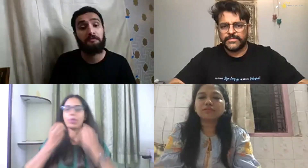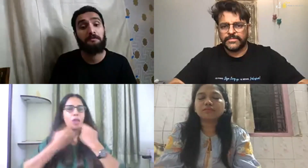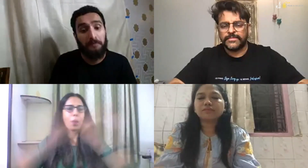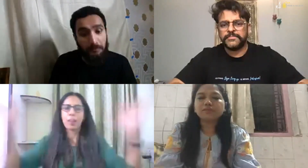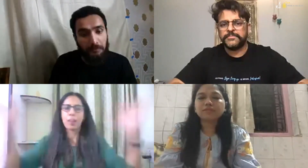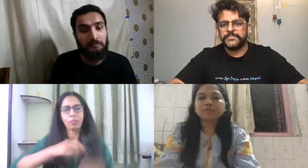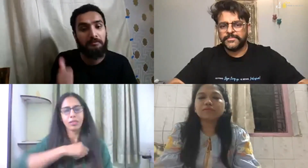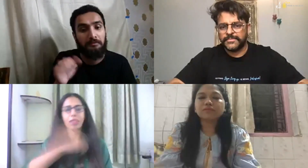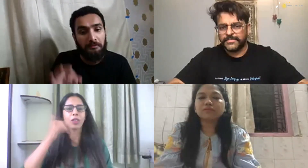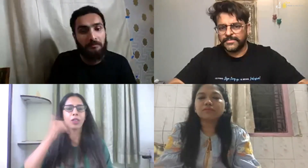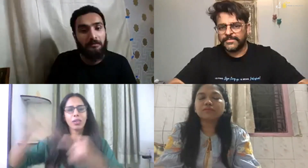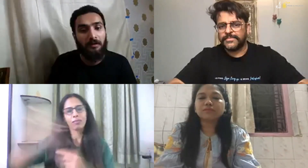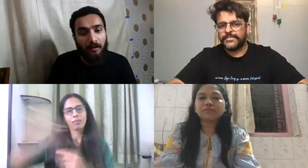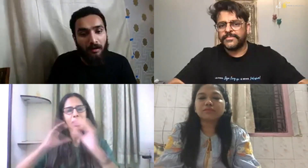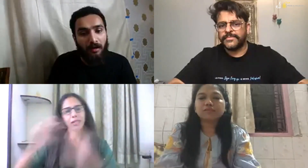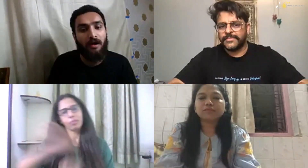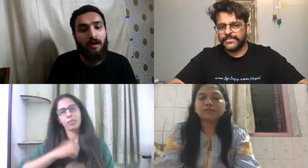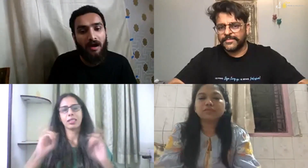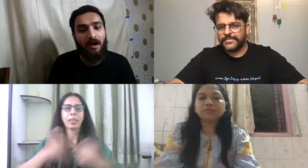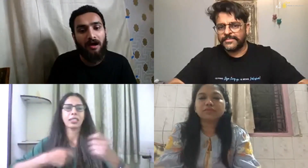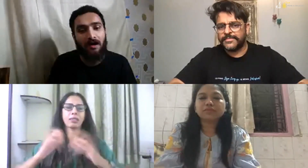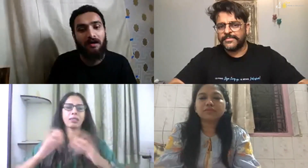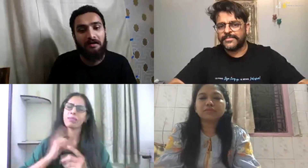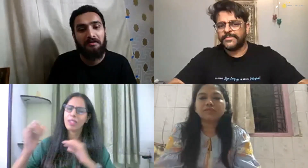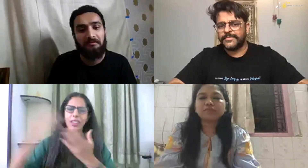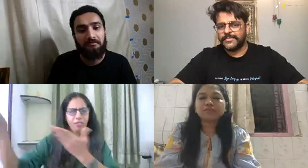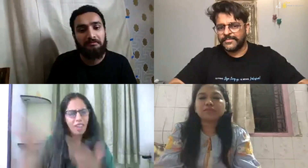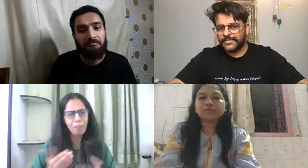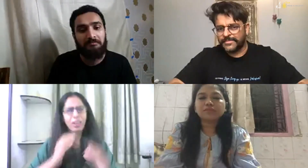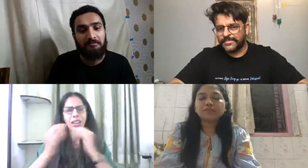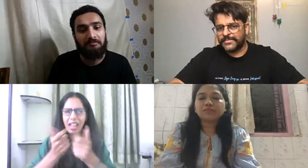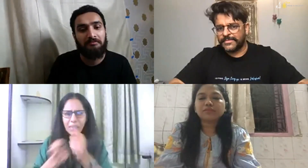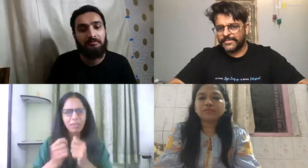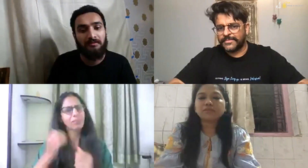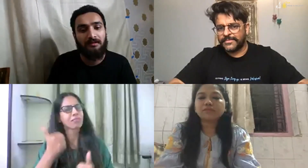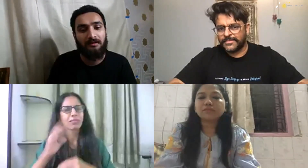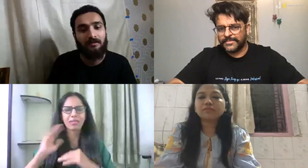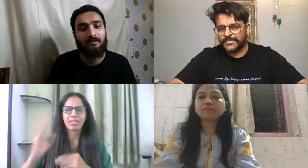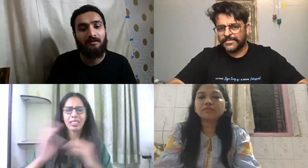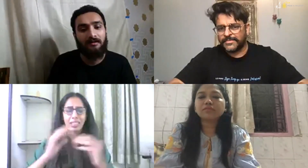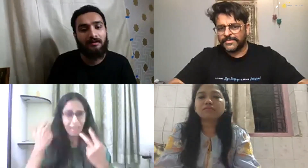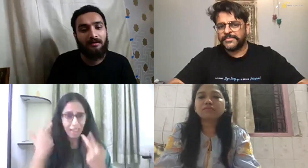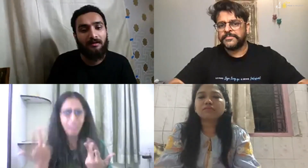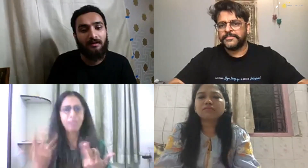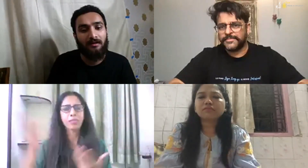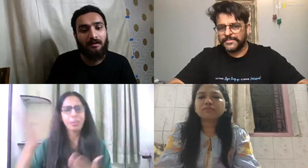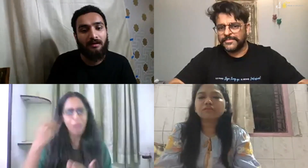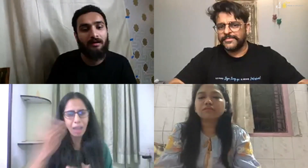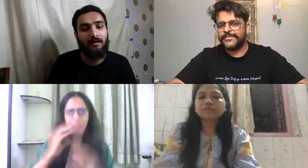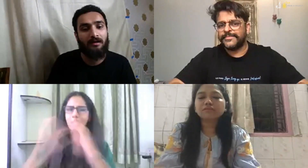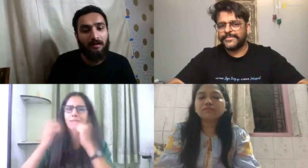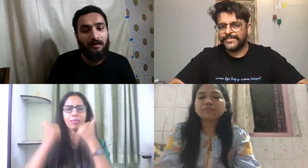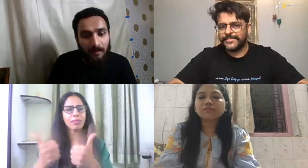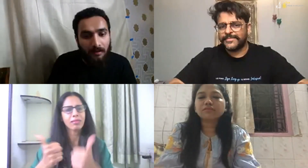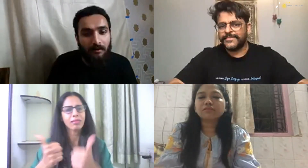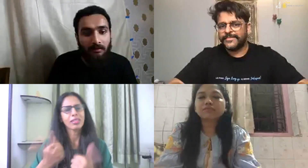as people were calling me. So I can easily communicate with other people, so it's we communicated